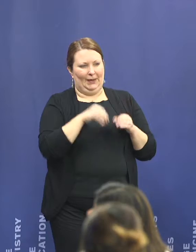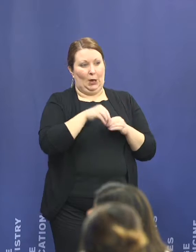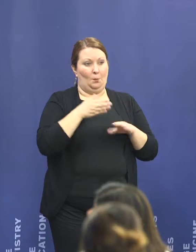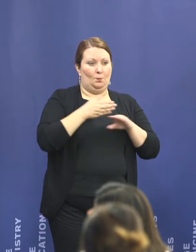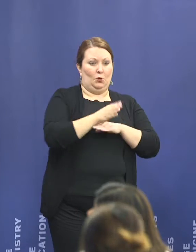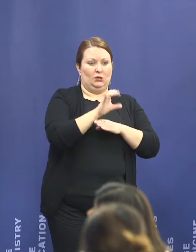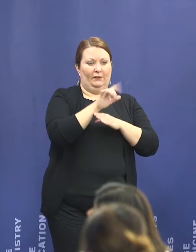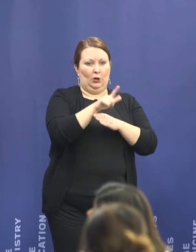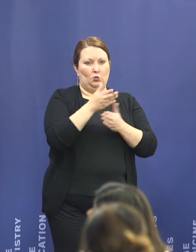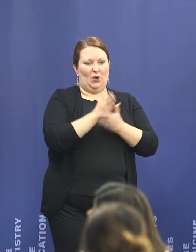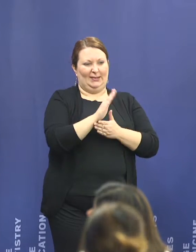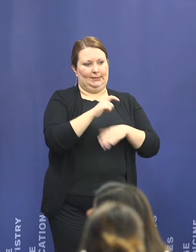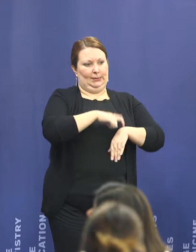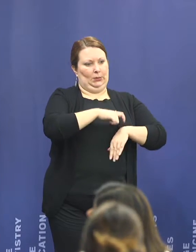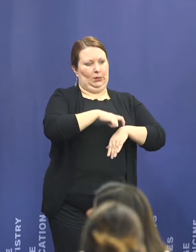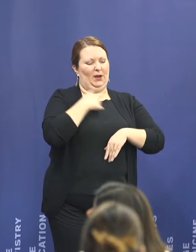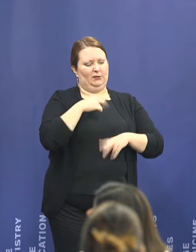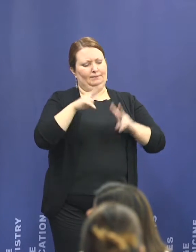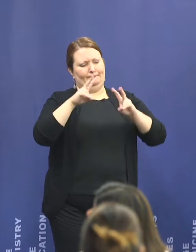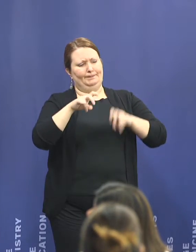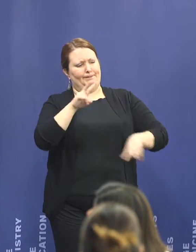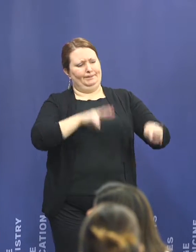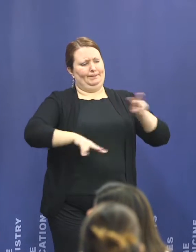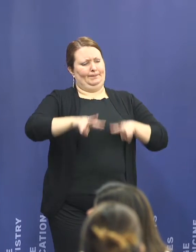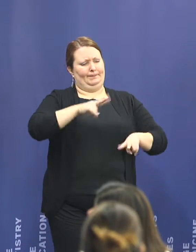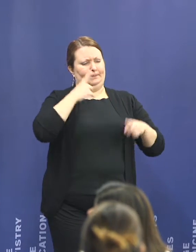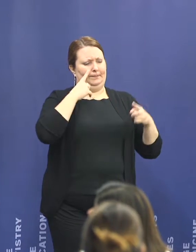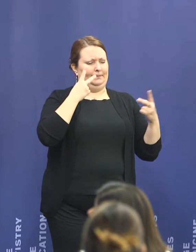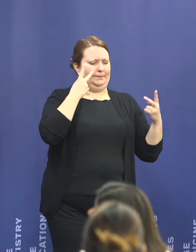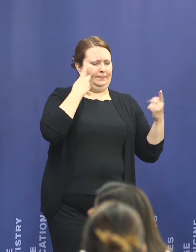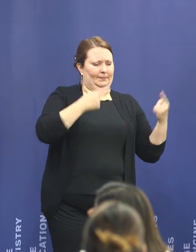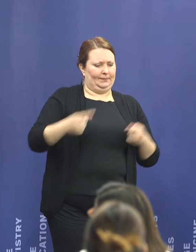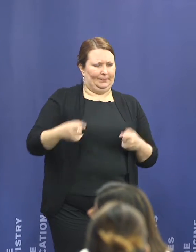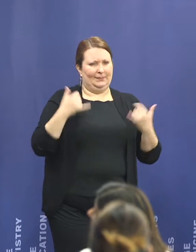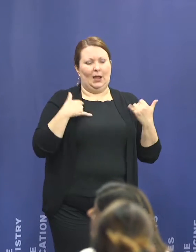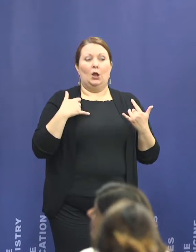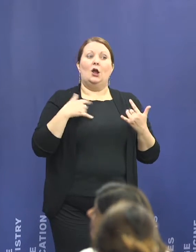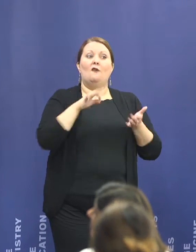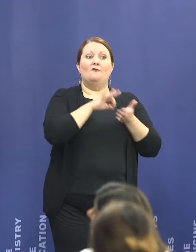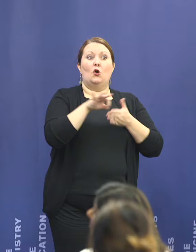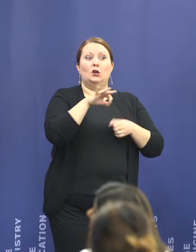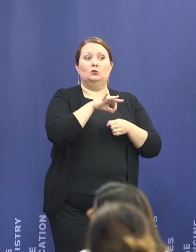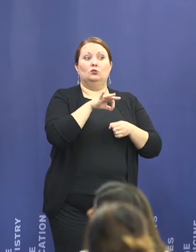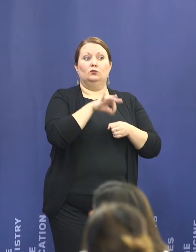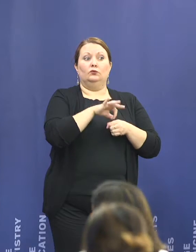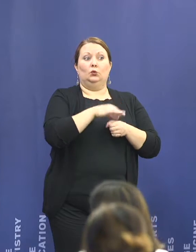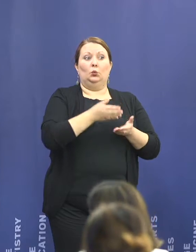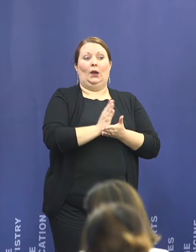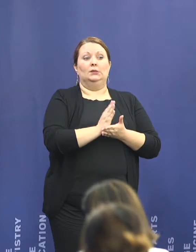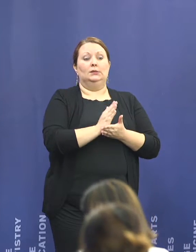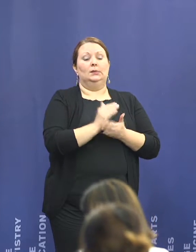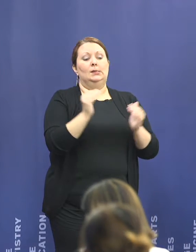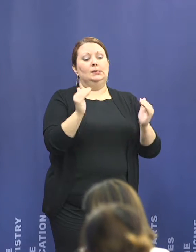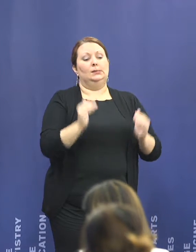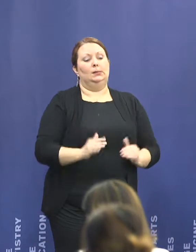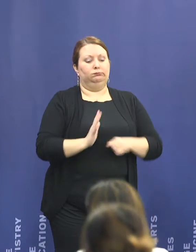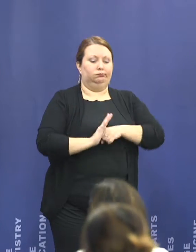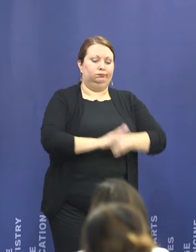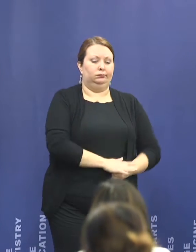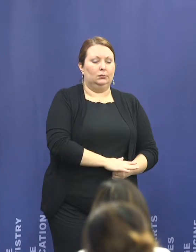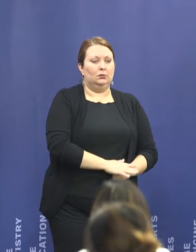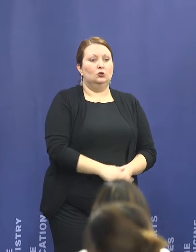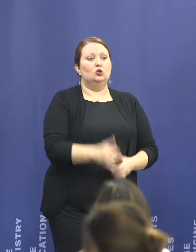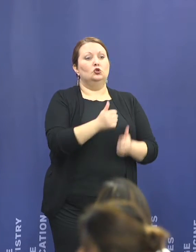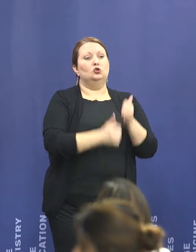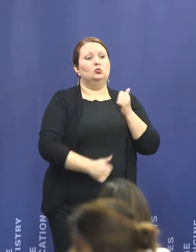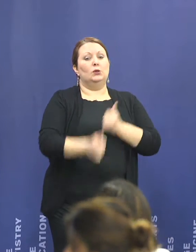really do need to take stock of what is going on. Right now, we've had the dismantling of voting rights. We have had Supreme Court cases that